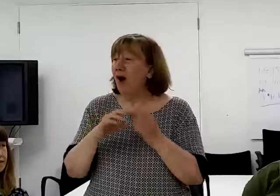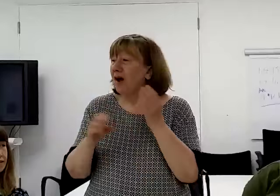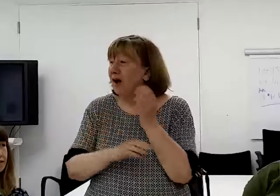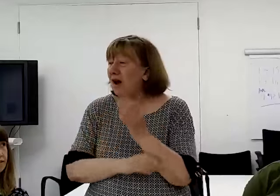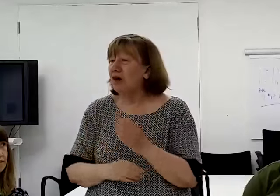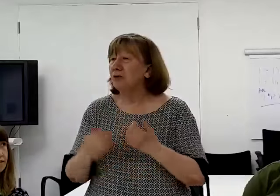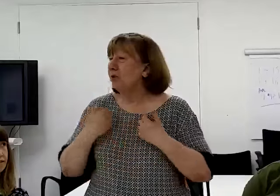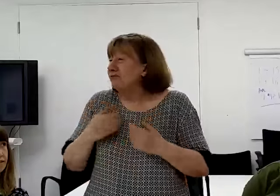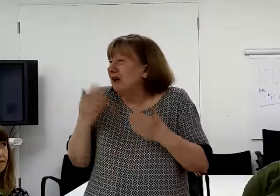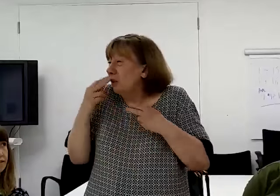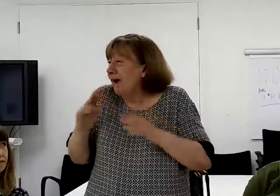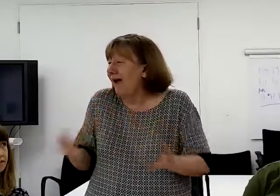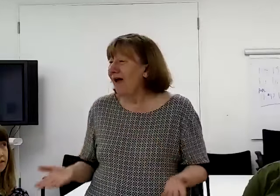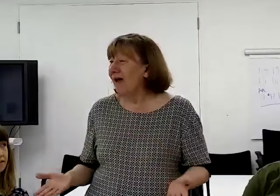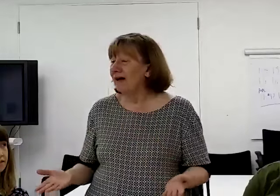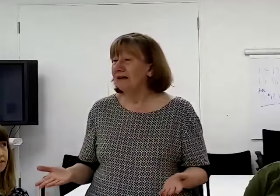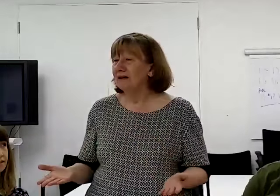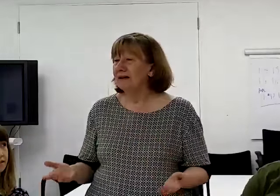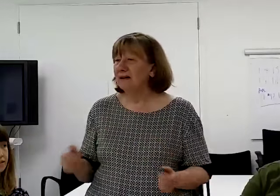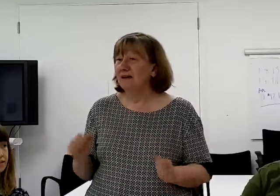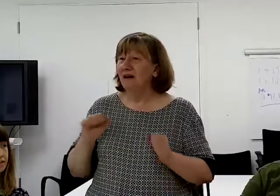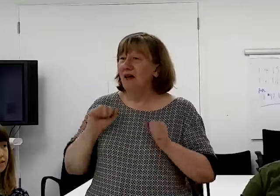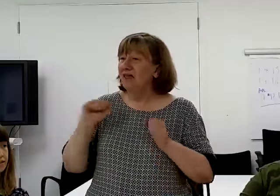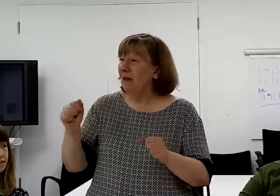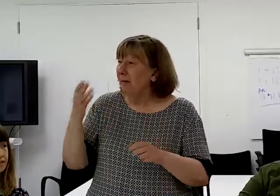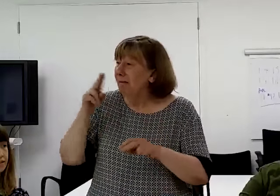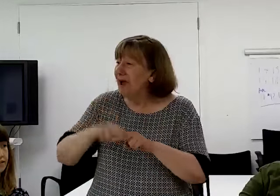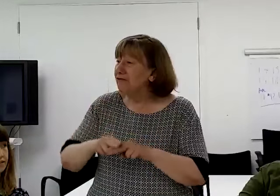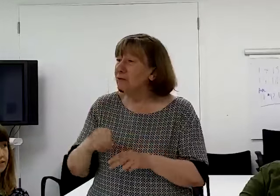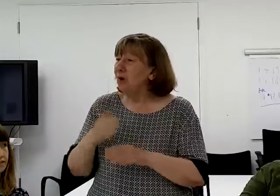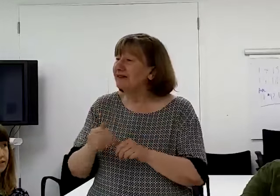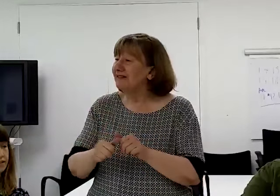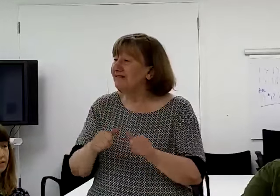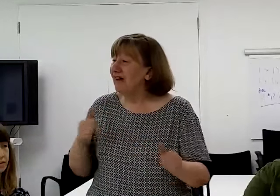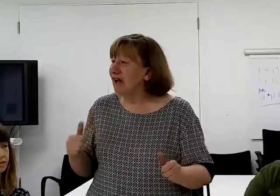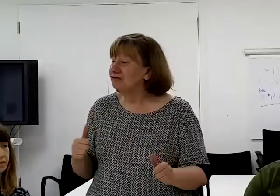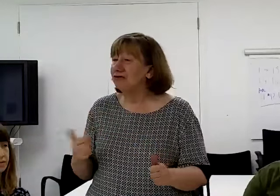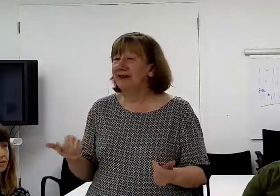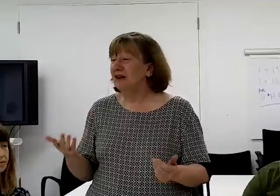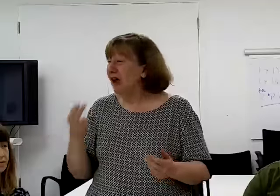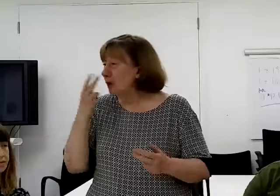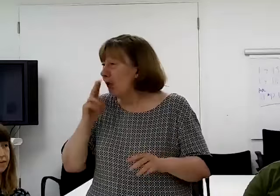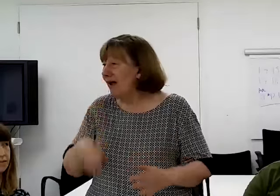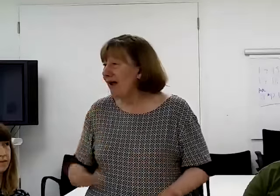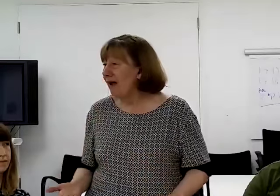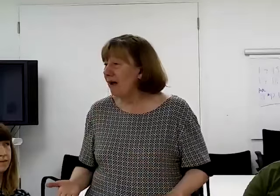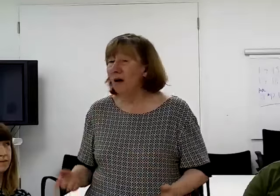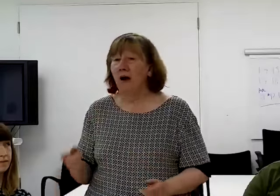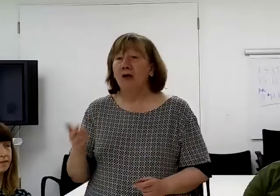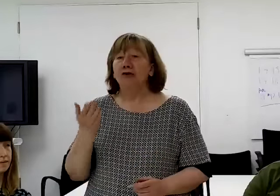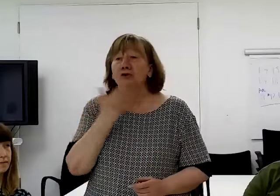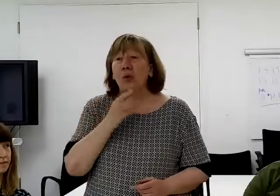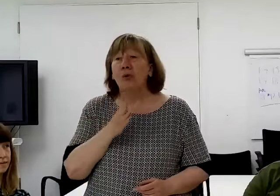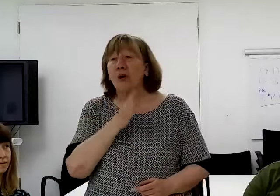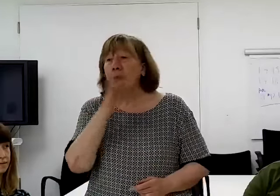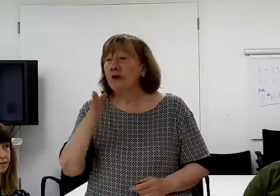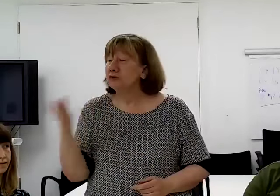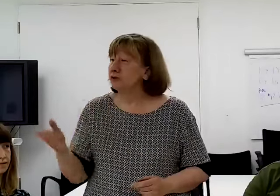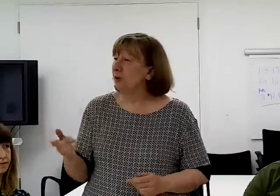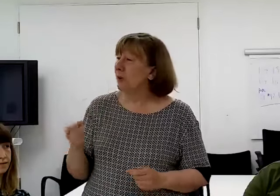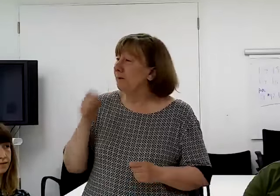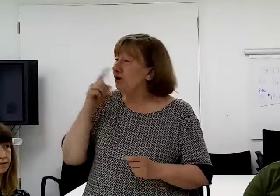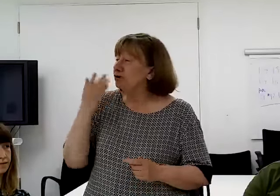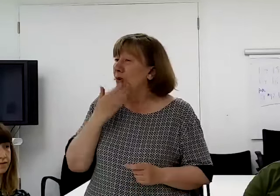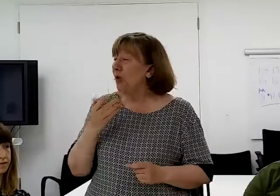from. I don't care if they're working class, if they're rich, I don't care. I don't care if their parents worked in a factory, I don't